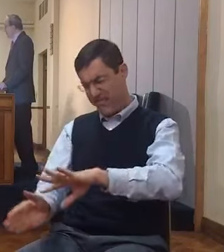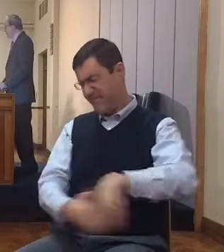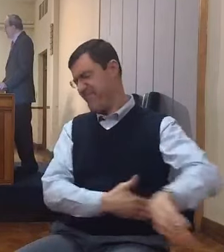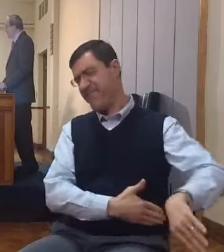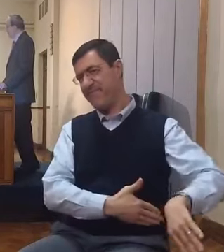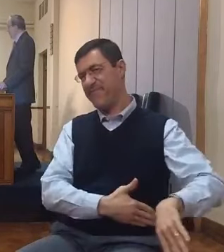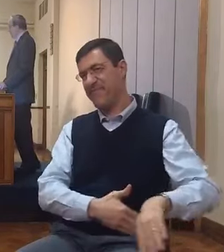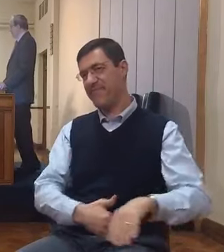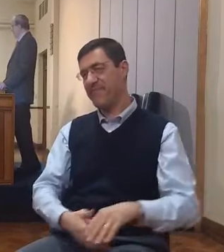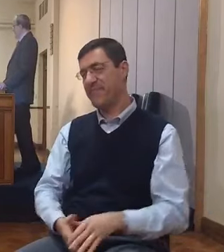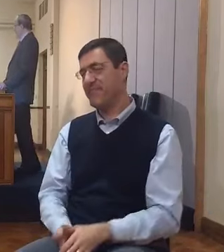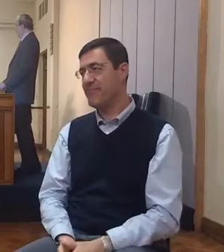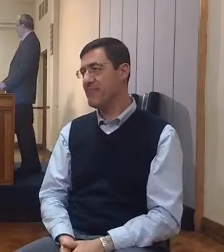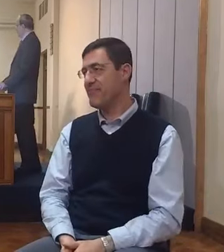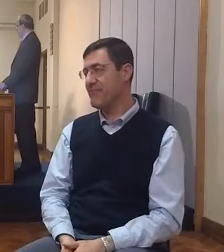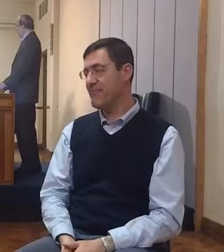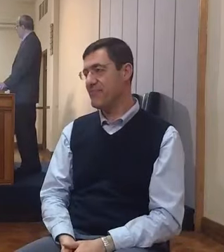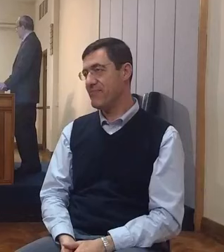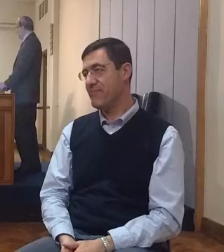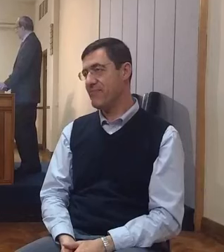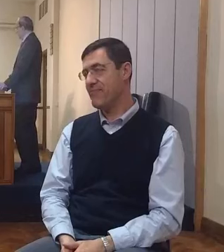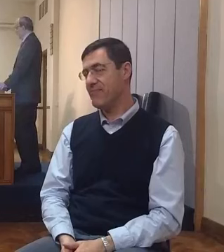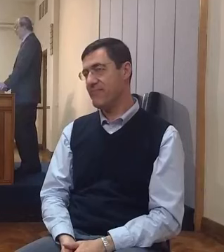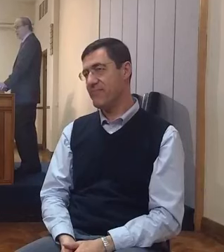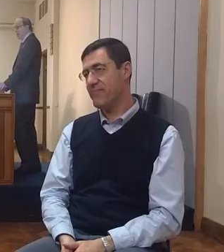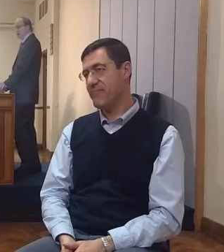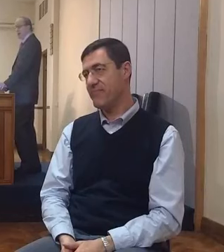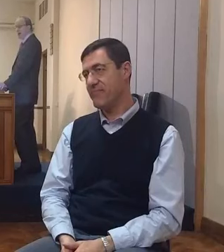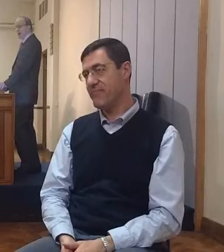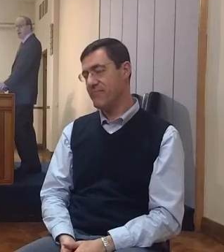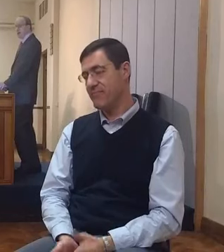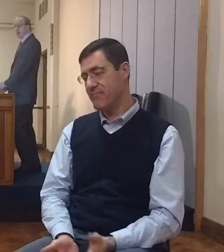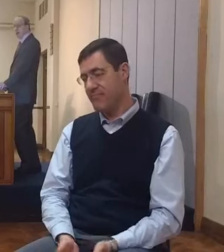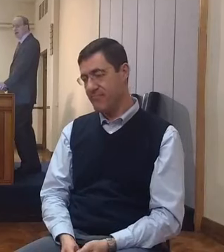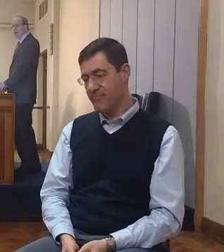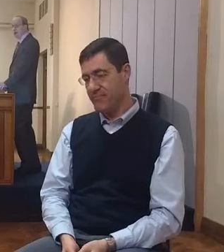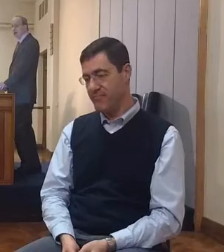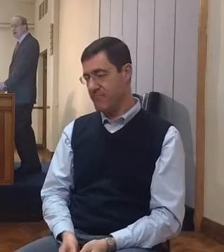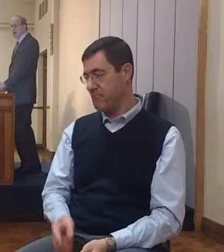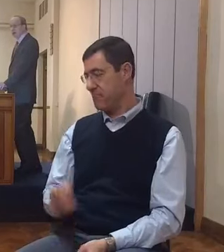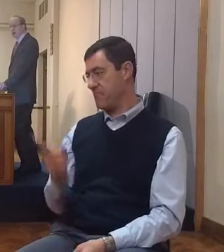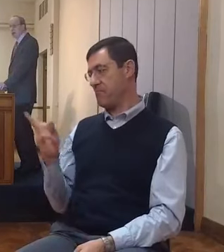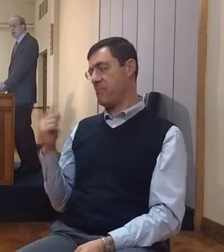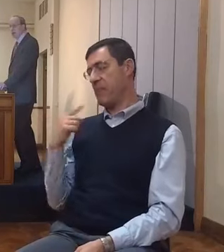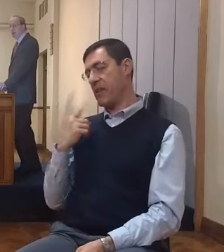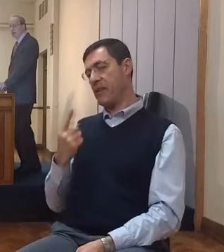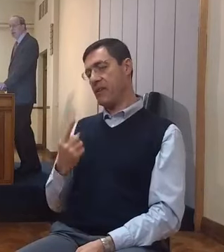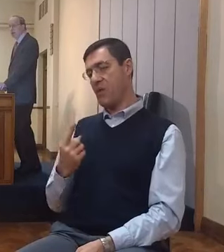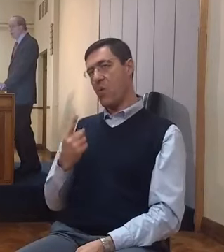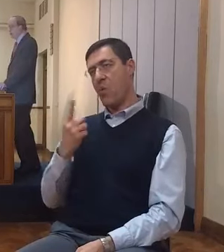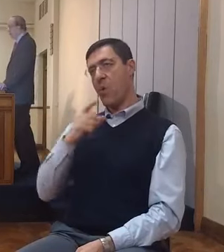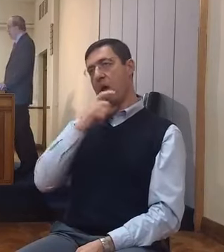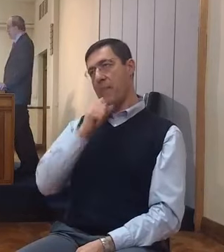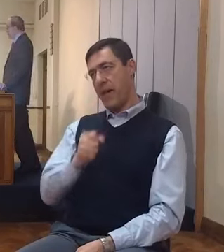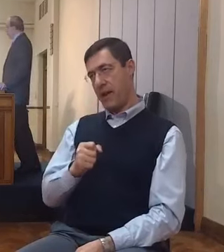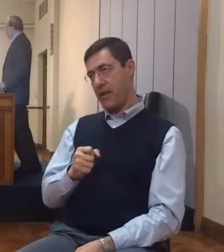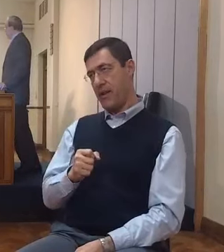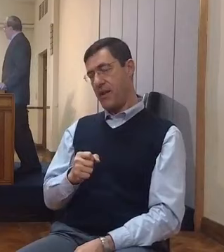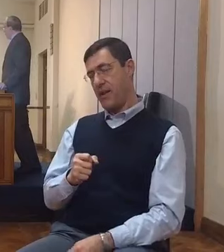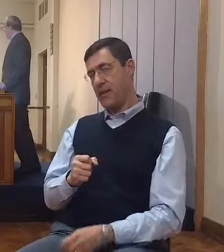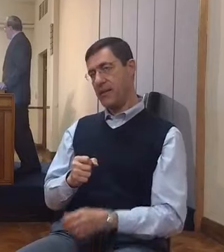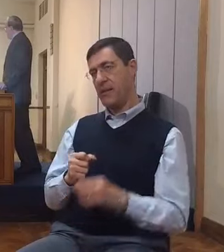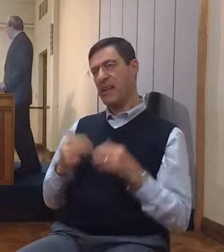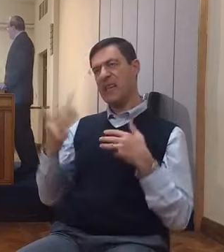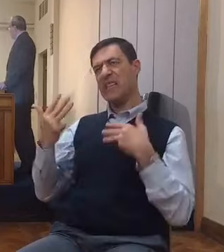various times. There was a man, you know, the end of the 19th century, became very, very famous as